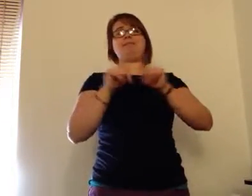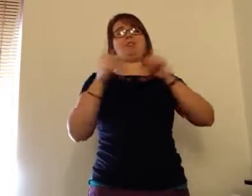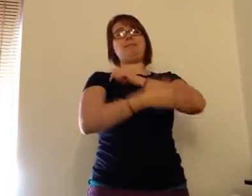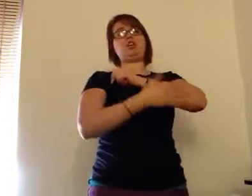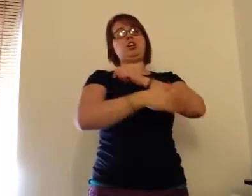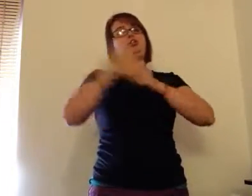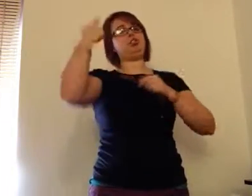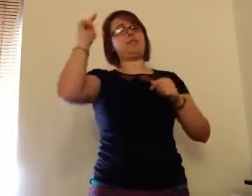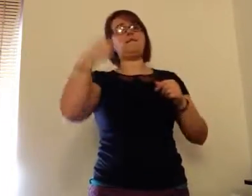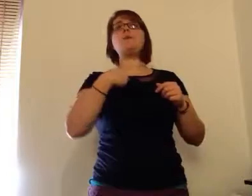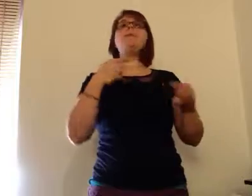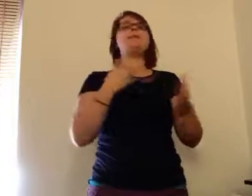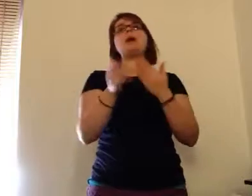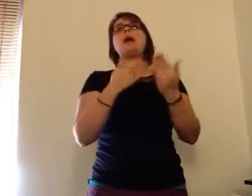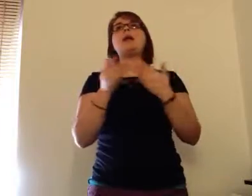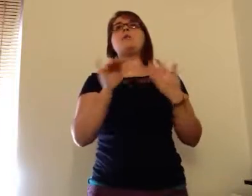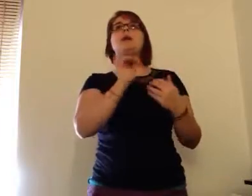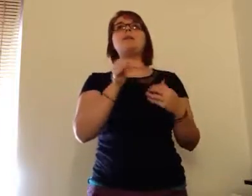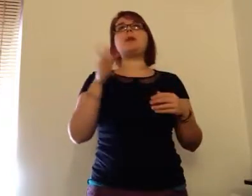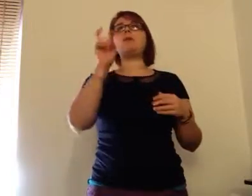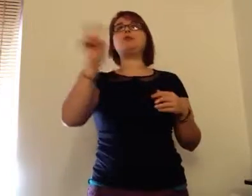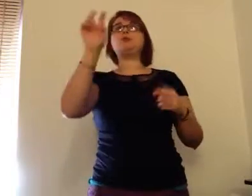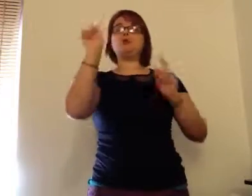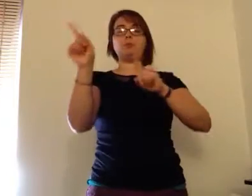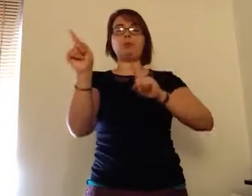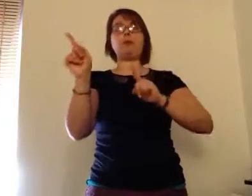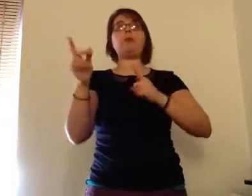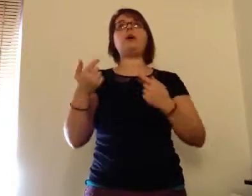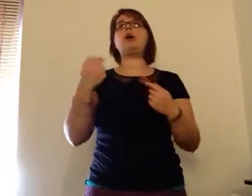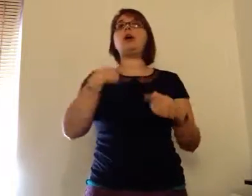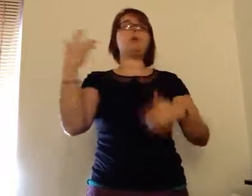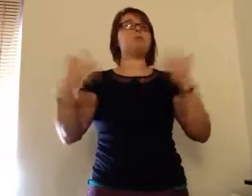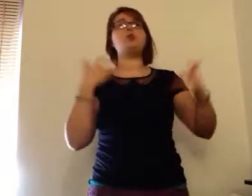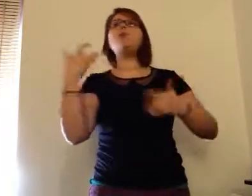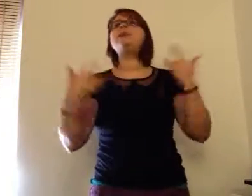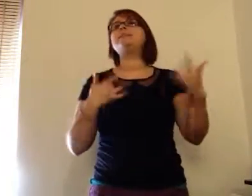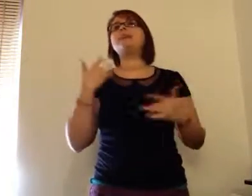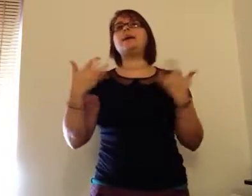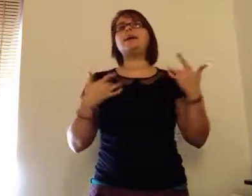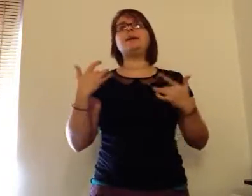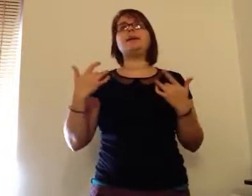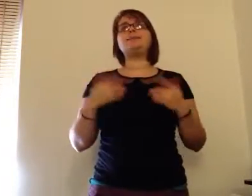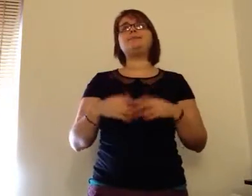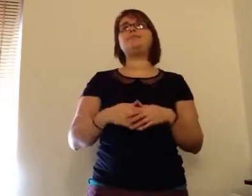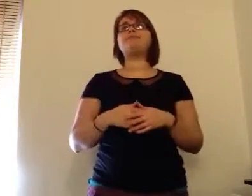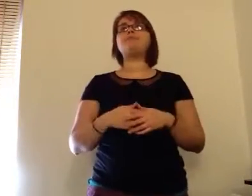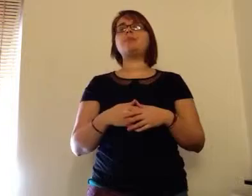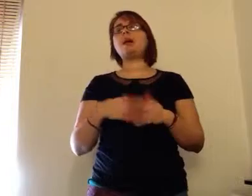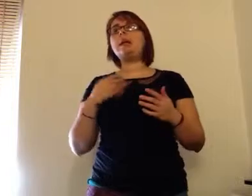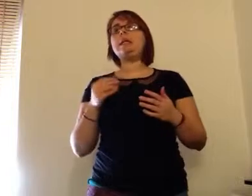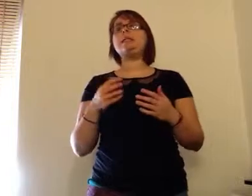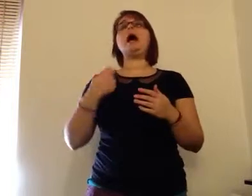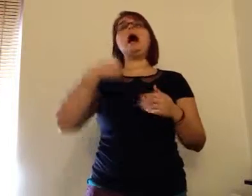But anyway, that was a trip we were going on. I was so excited and I remember at